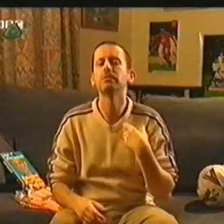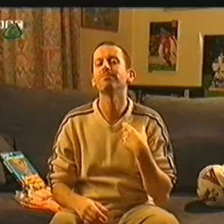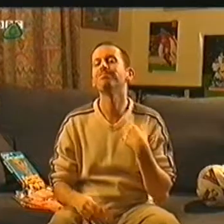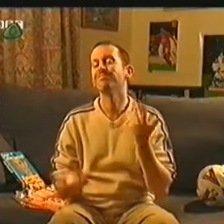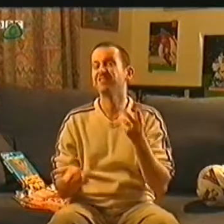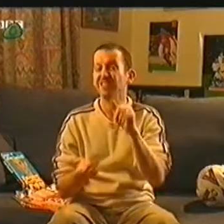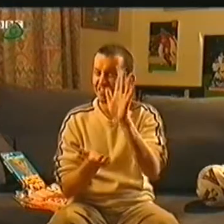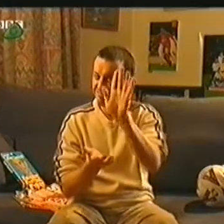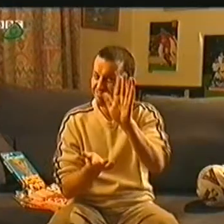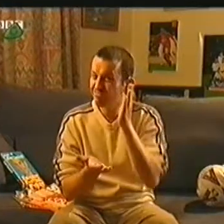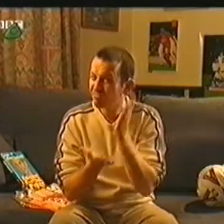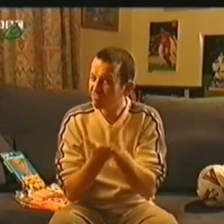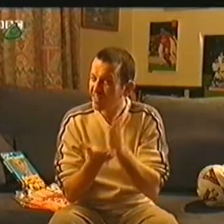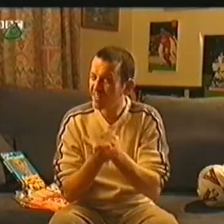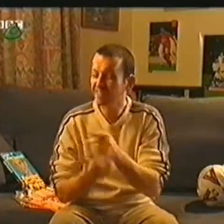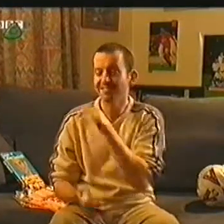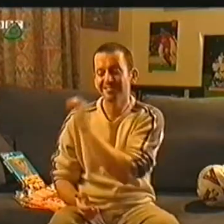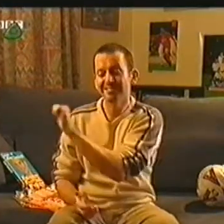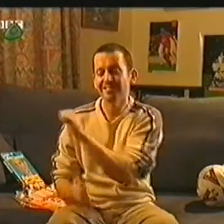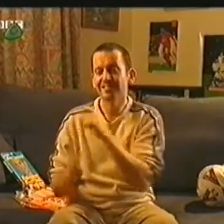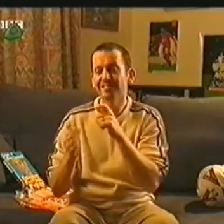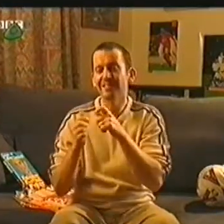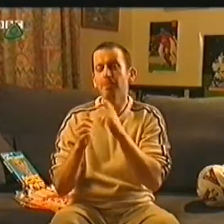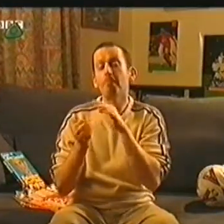Alice, like their mother, was keen on drama.